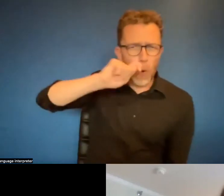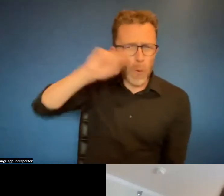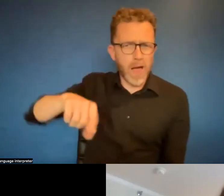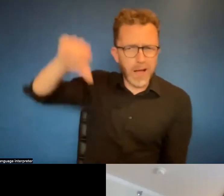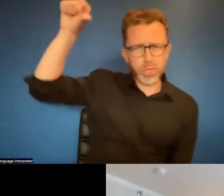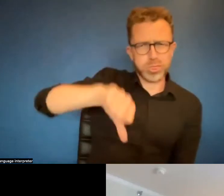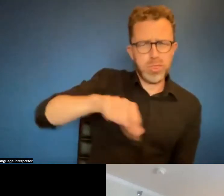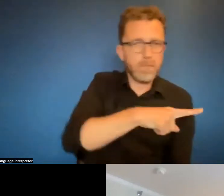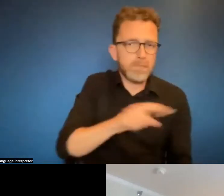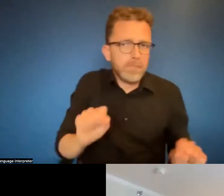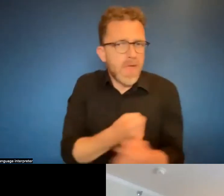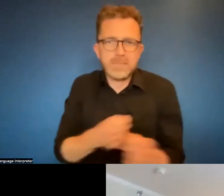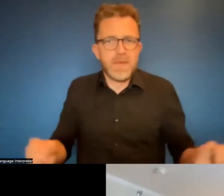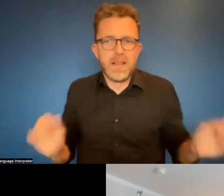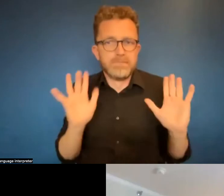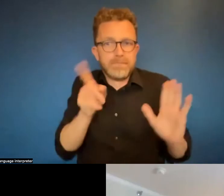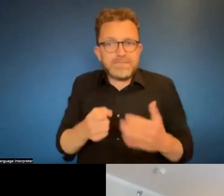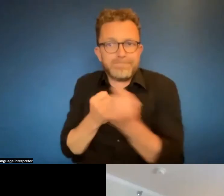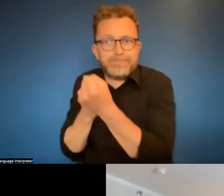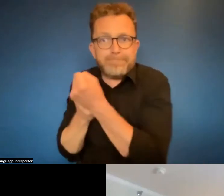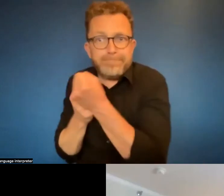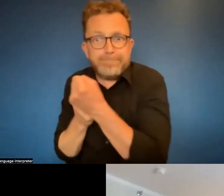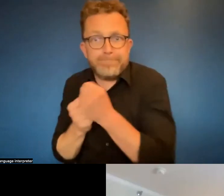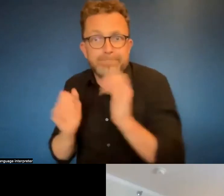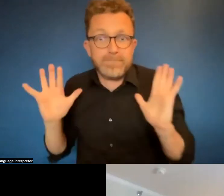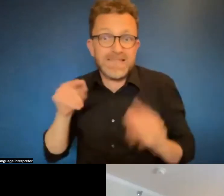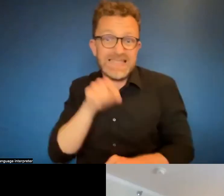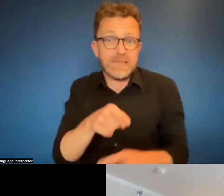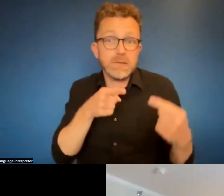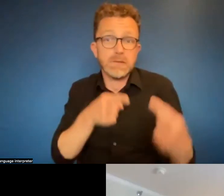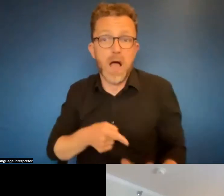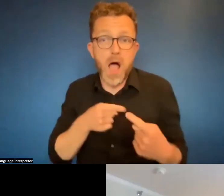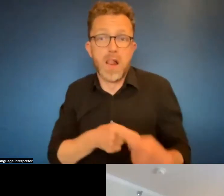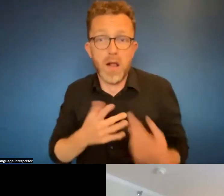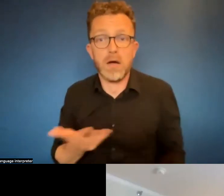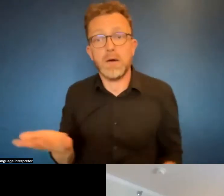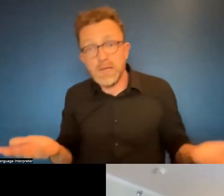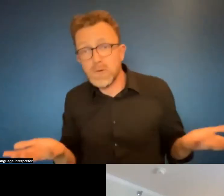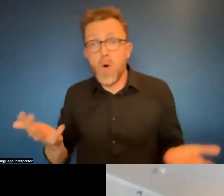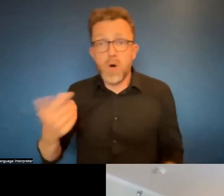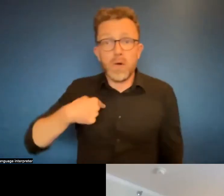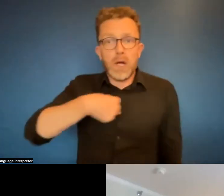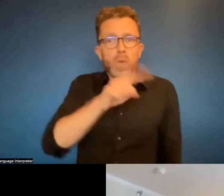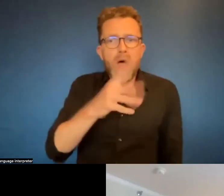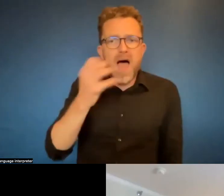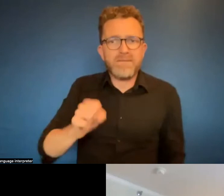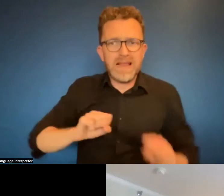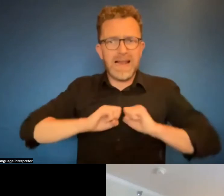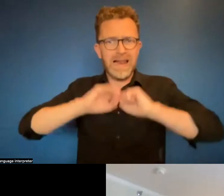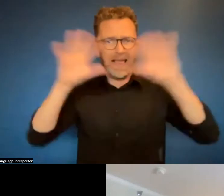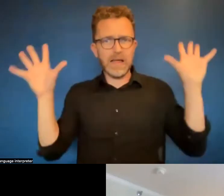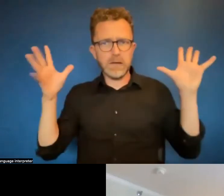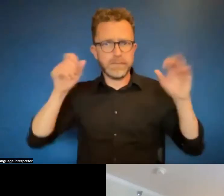on the other hand, UNICEF is trying to convince the government to change the system of care